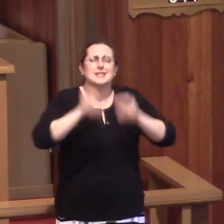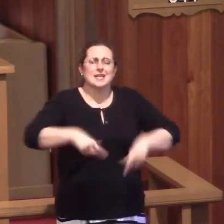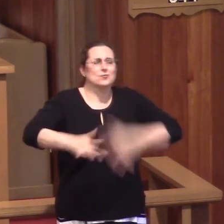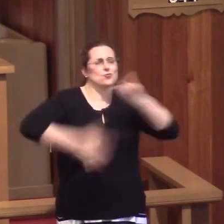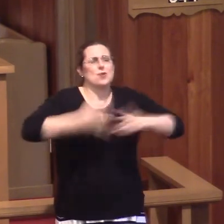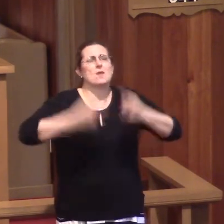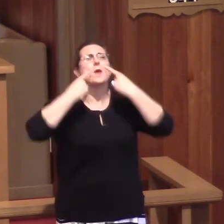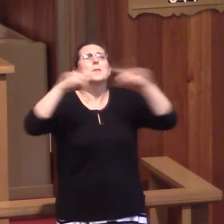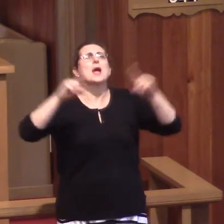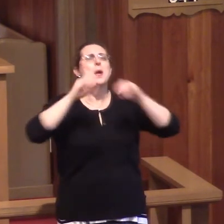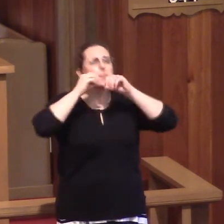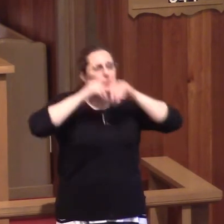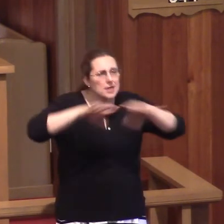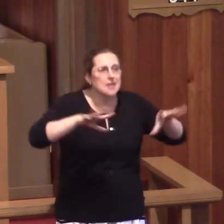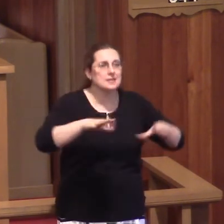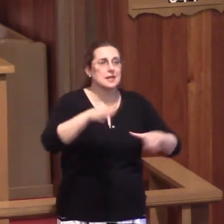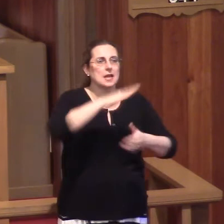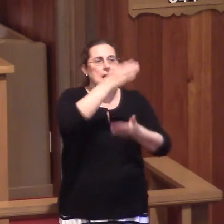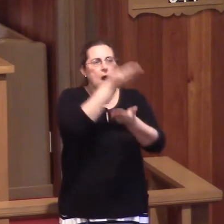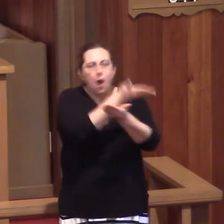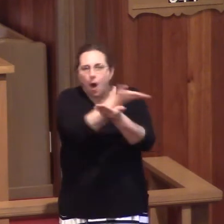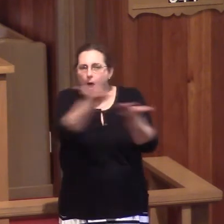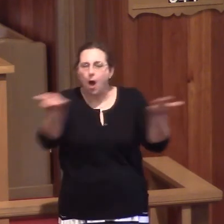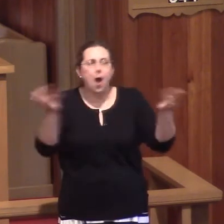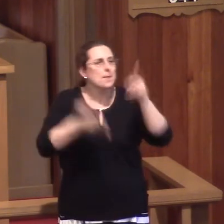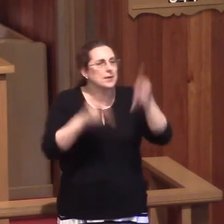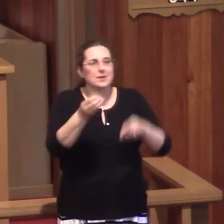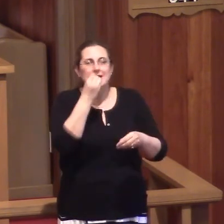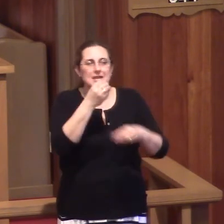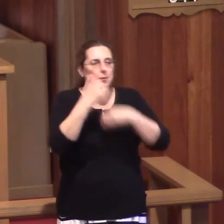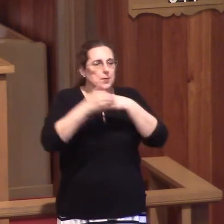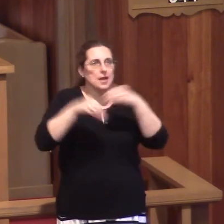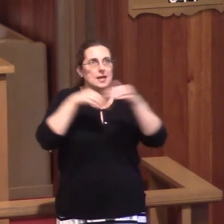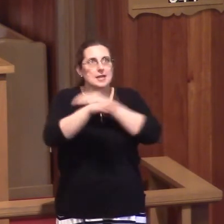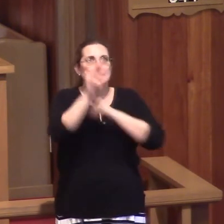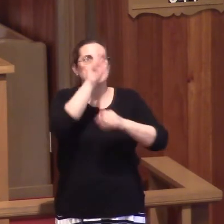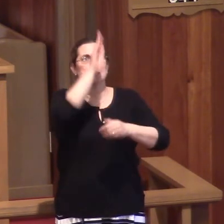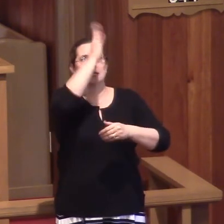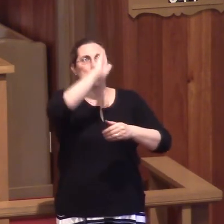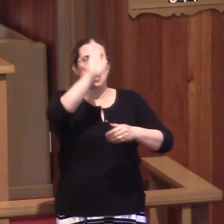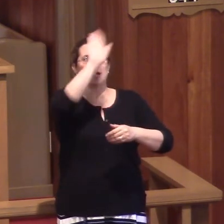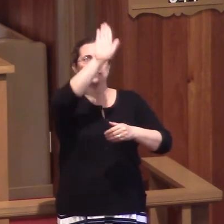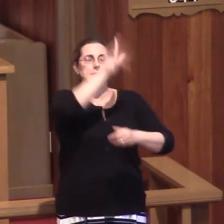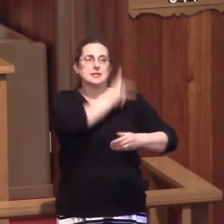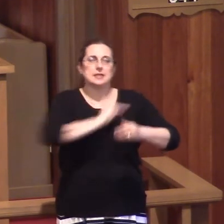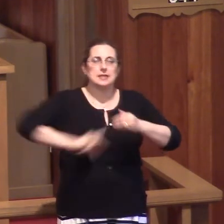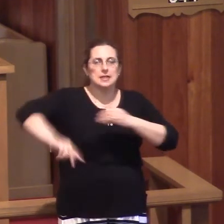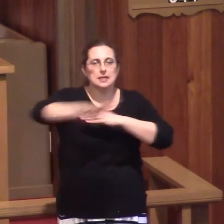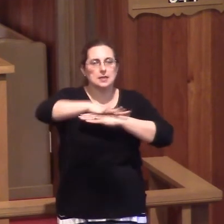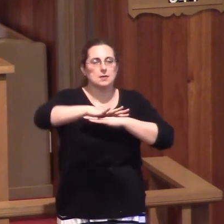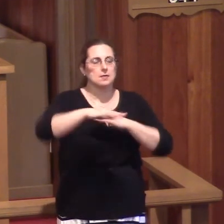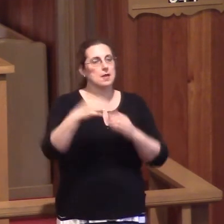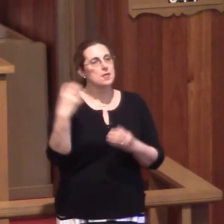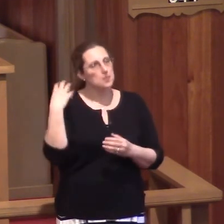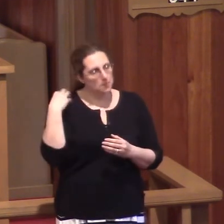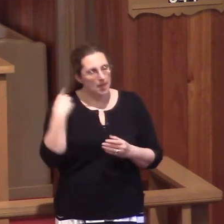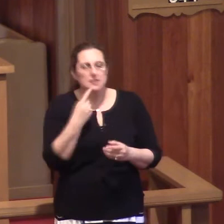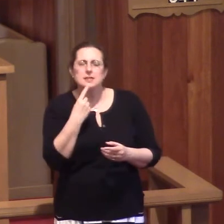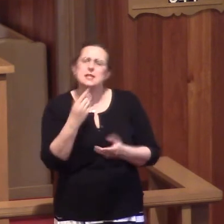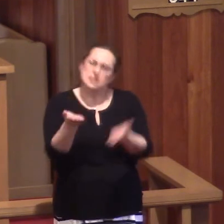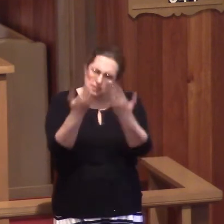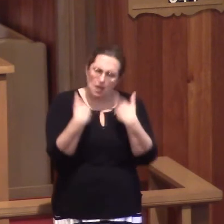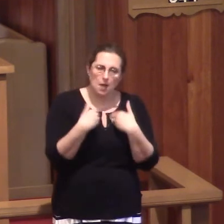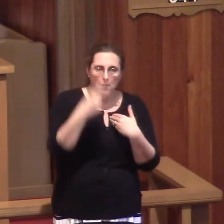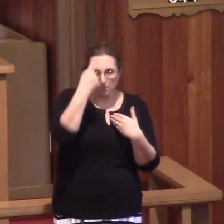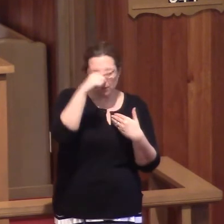Blessed is everyone Who will eat bread In the kingdom Of God. The Master tells us Come For